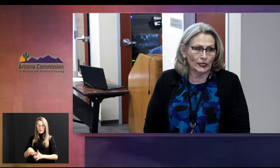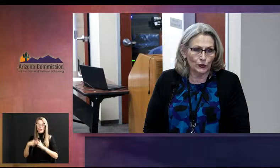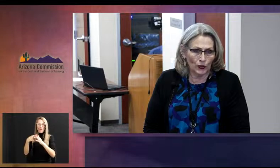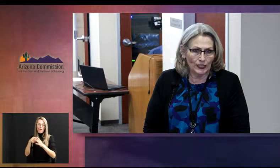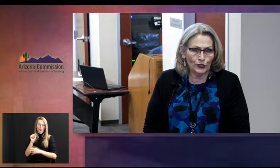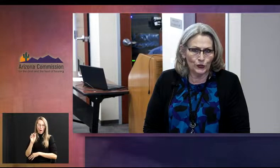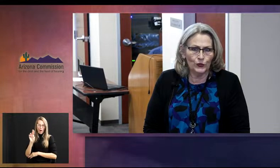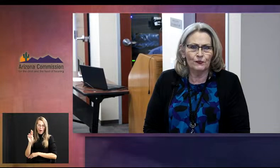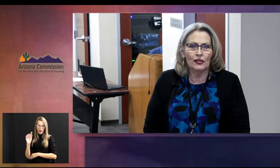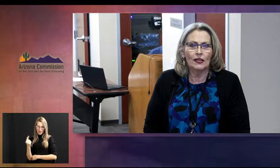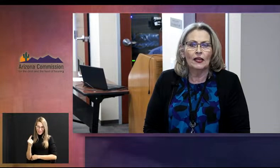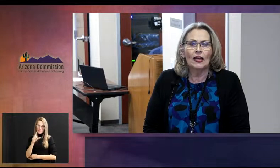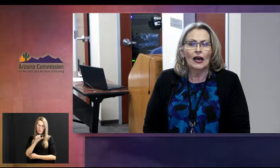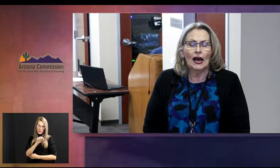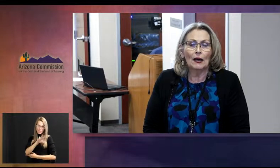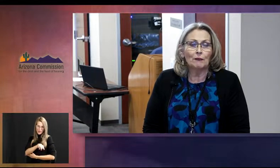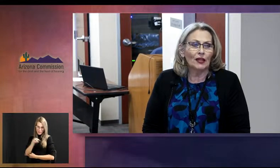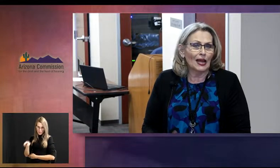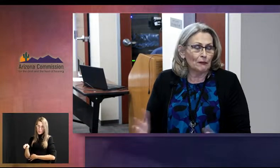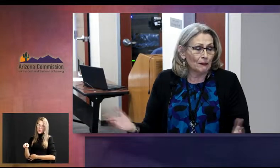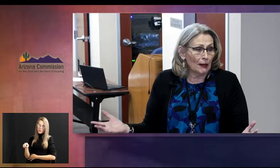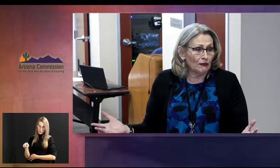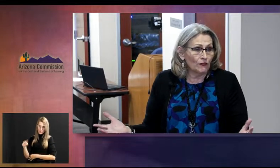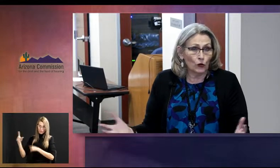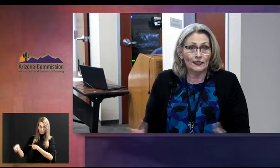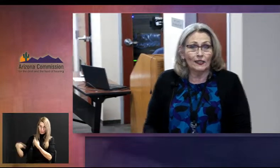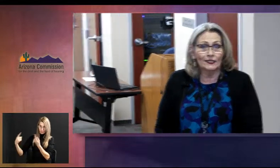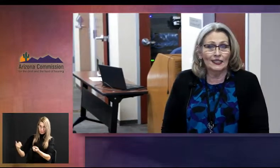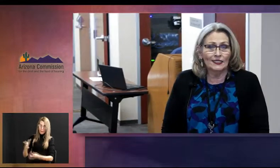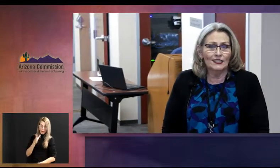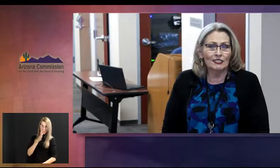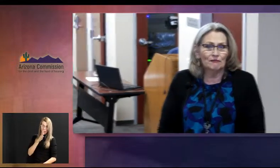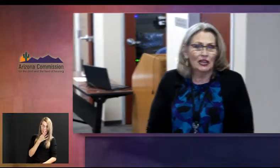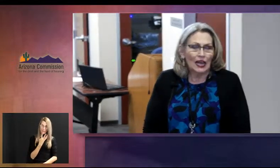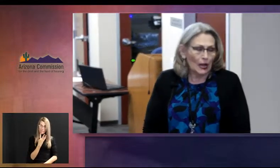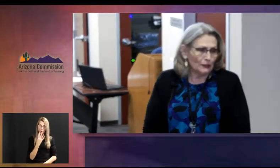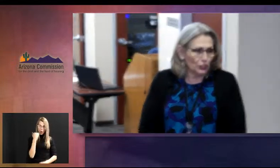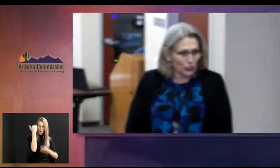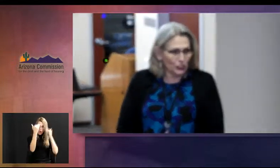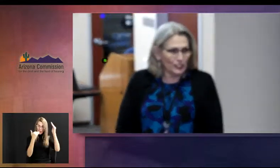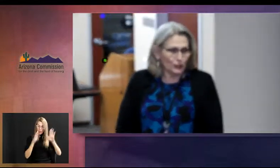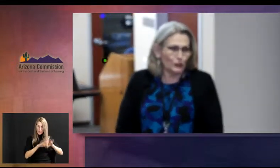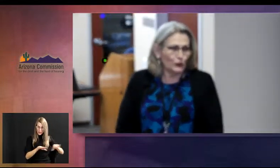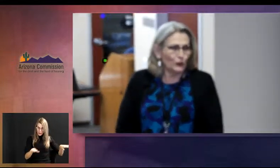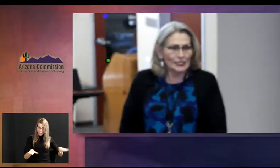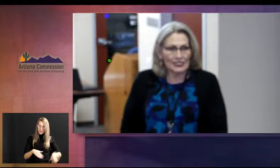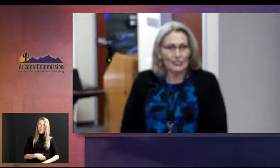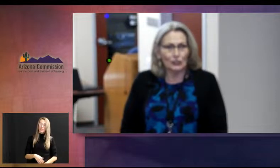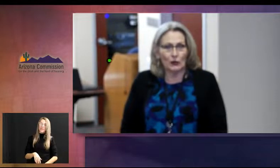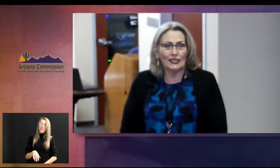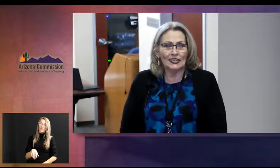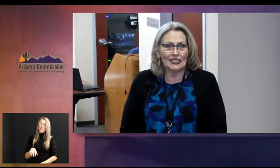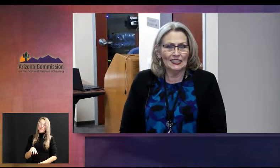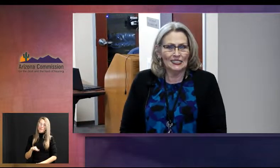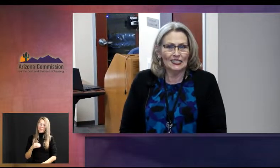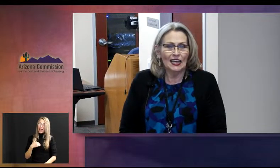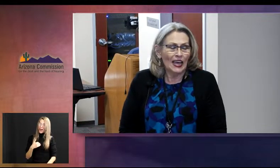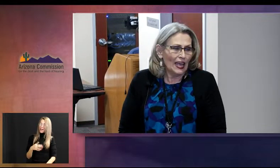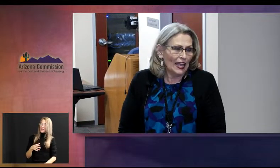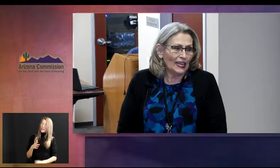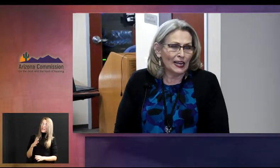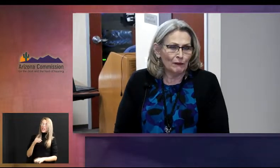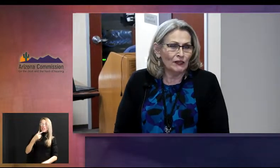of 2022. I'm a mom of 4 adult kids. I'm a Gigi to 6